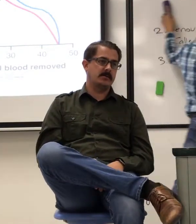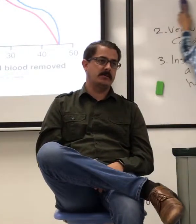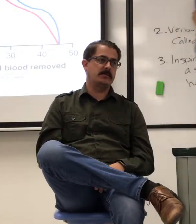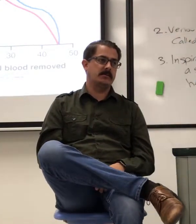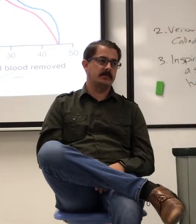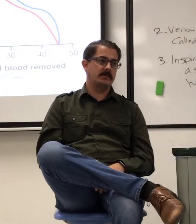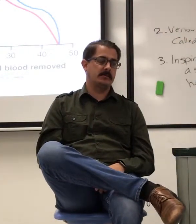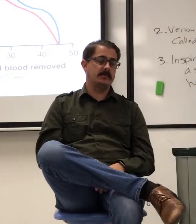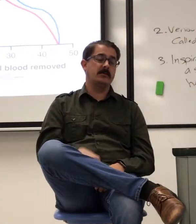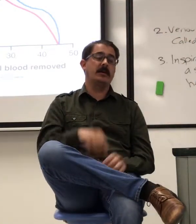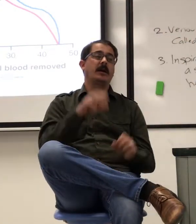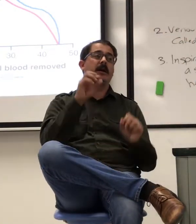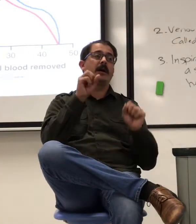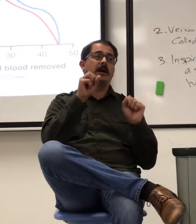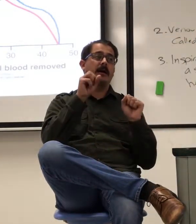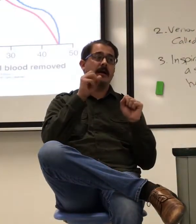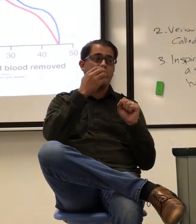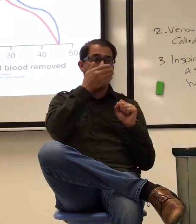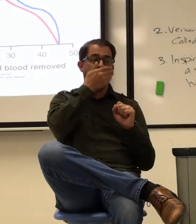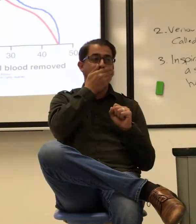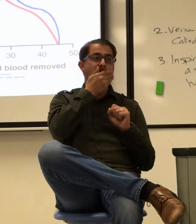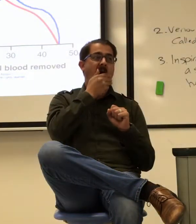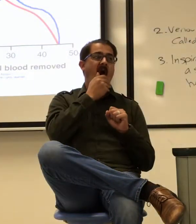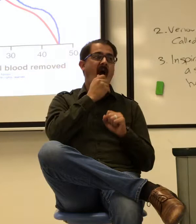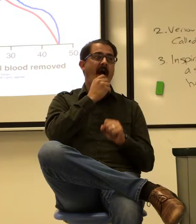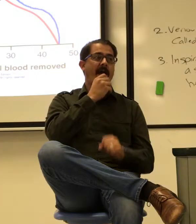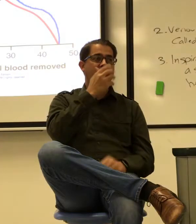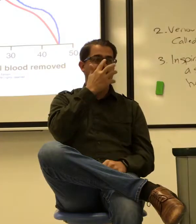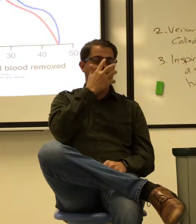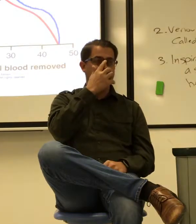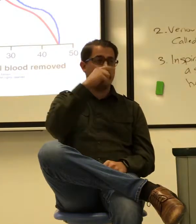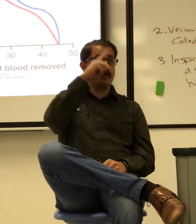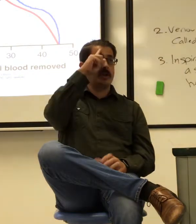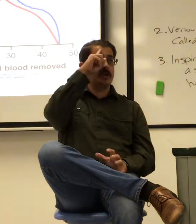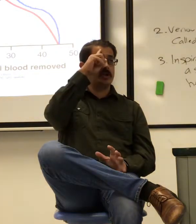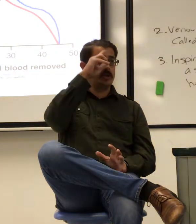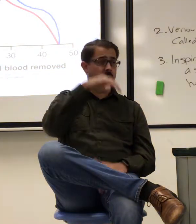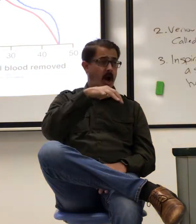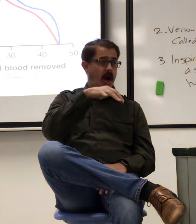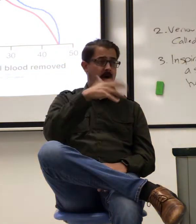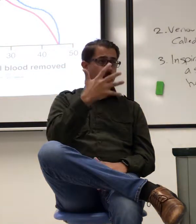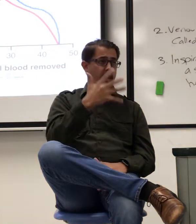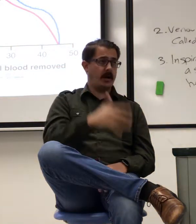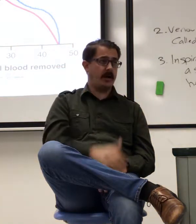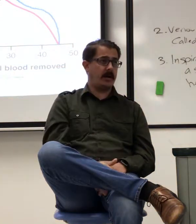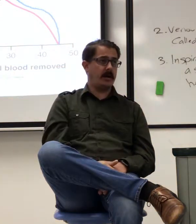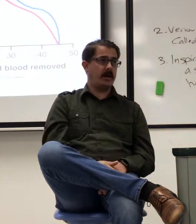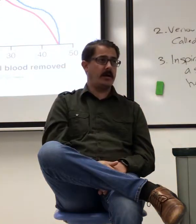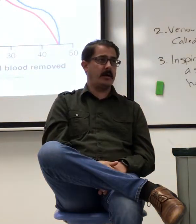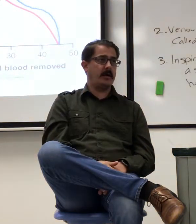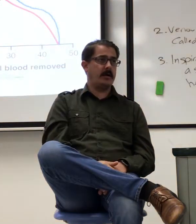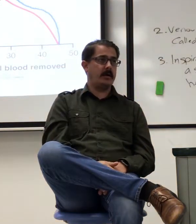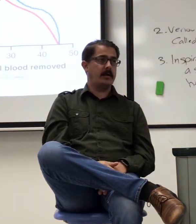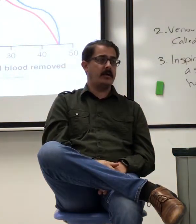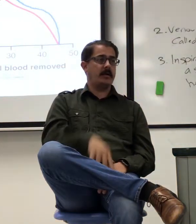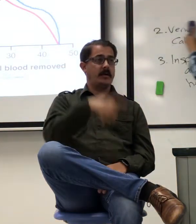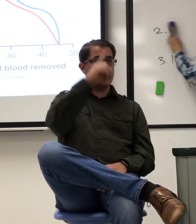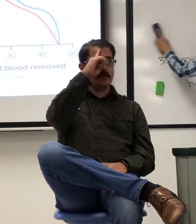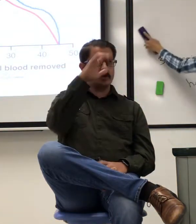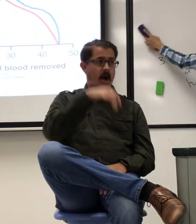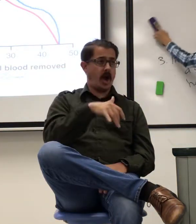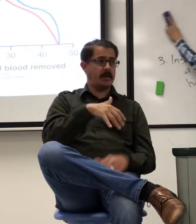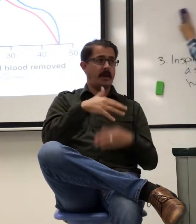Could lead to shock. So shock is a lack of blood flow, just blood stops circulating.